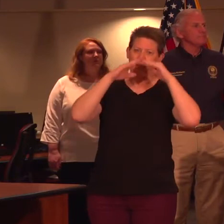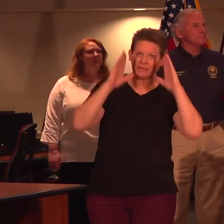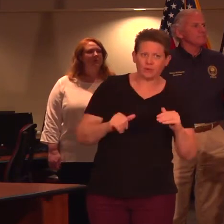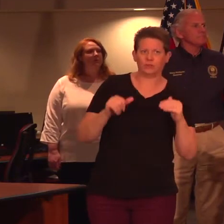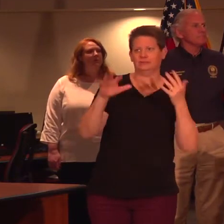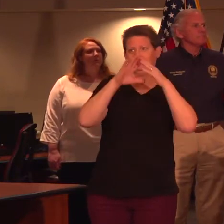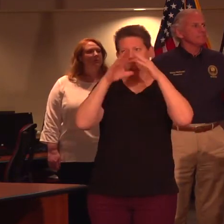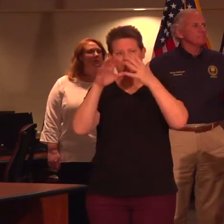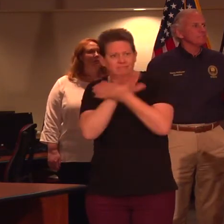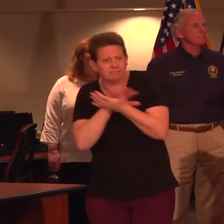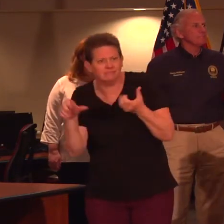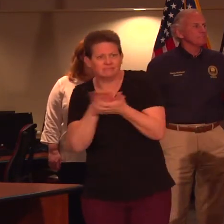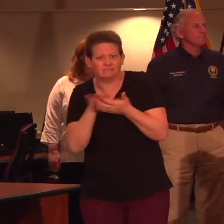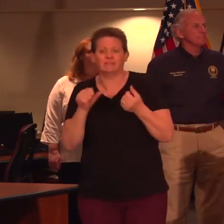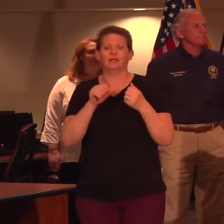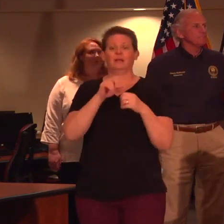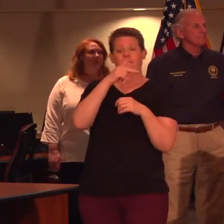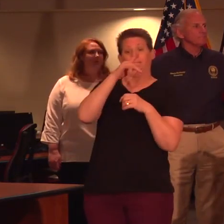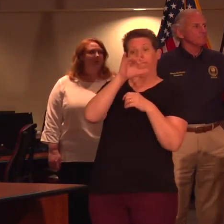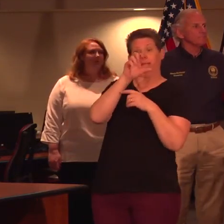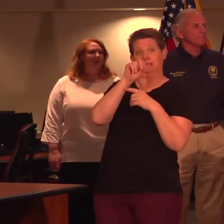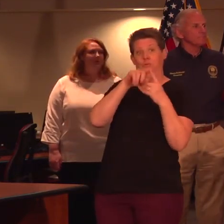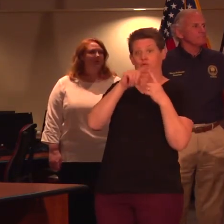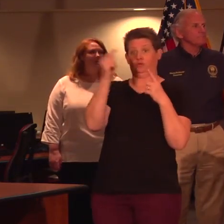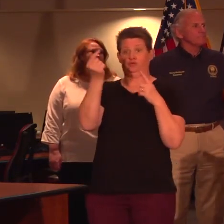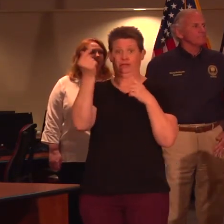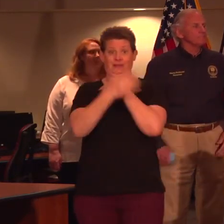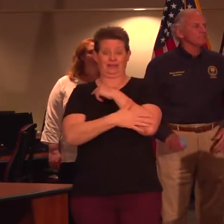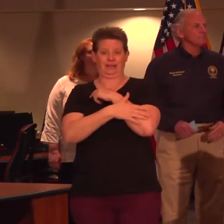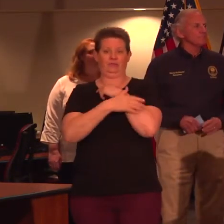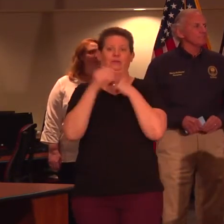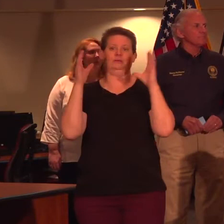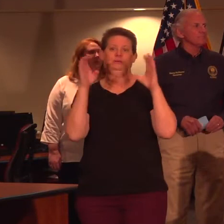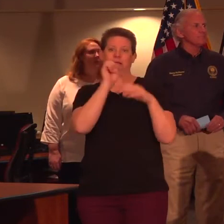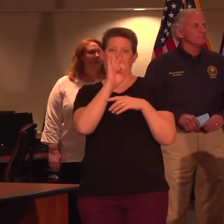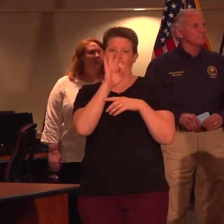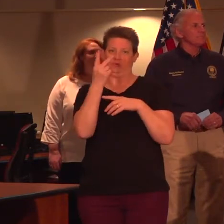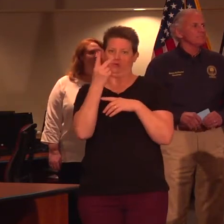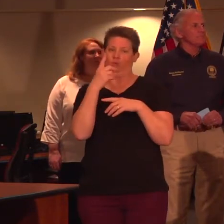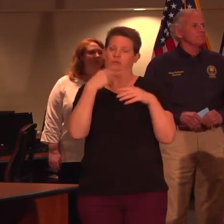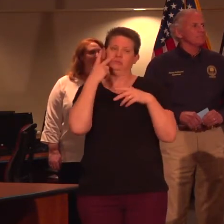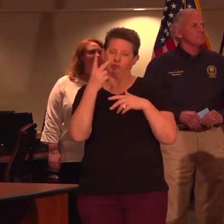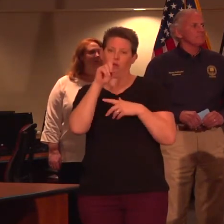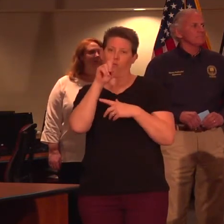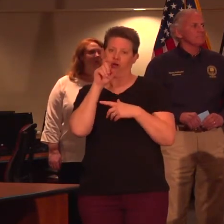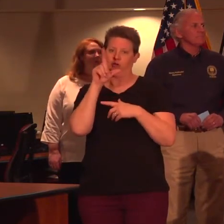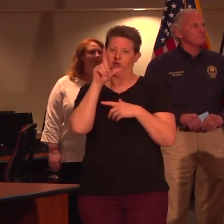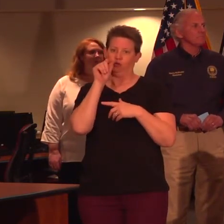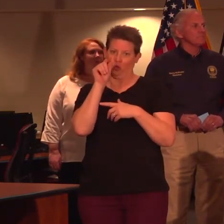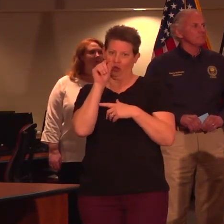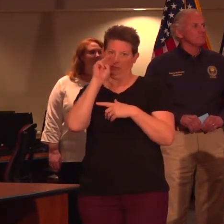Then also in northern Pickens to Greenville County, a track with EF2 damage with 120 miles per hour